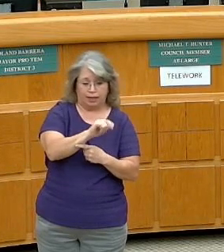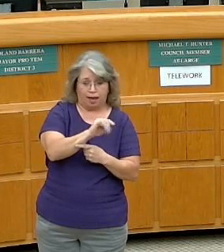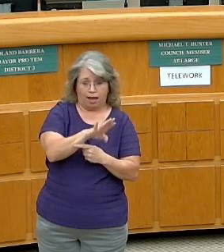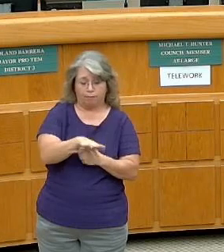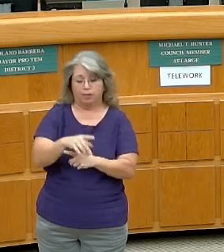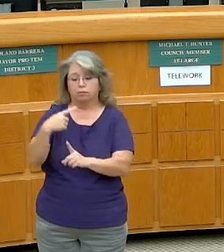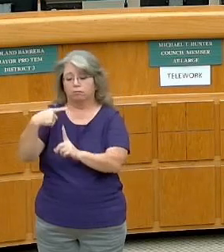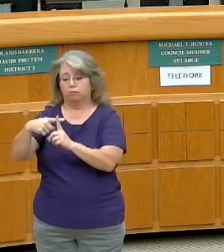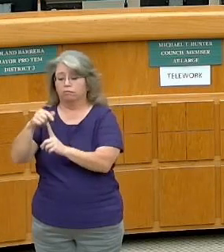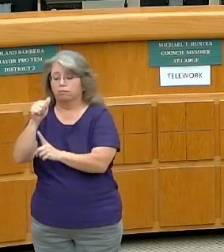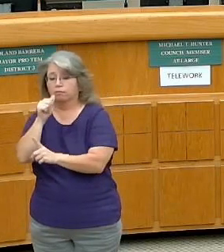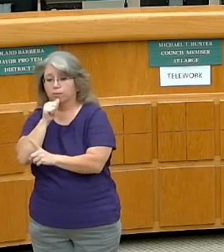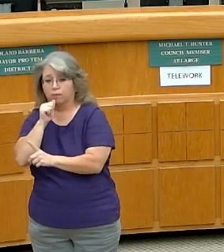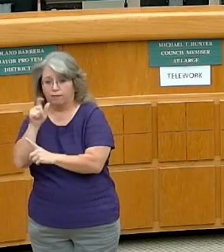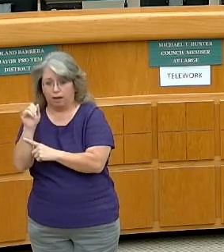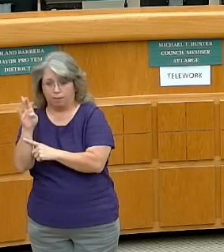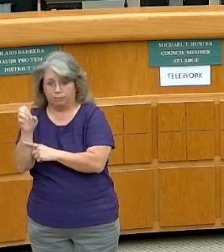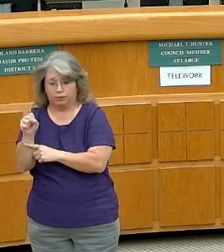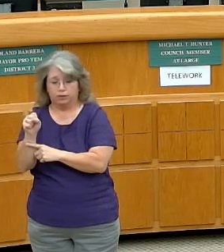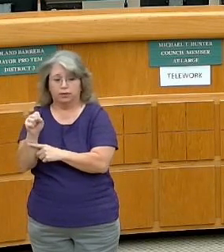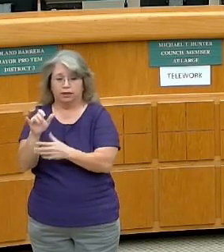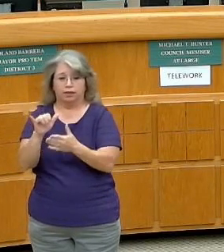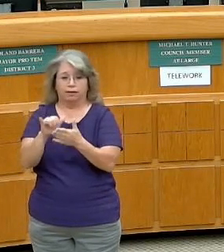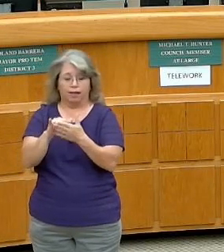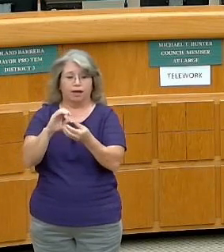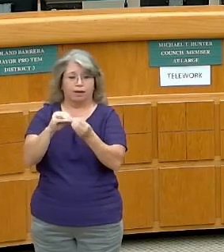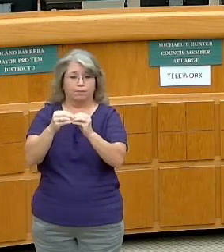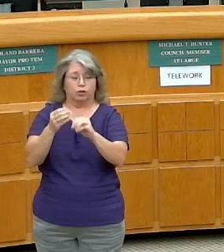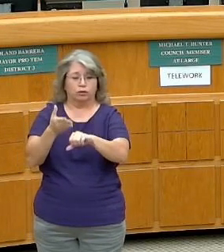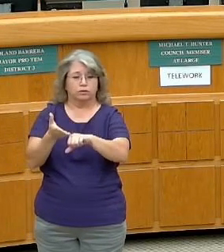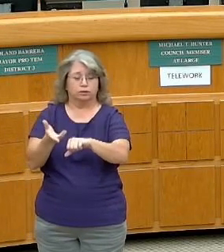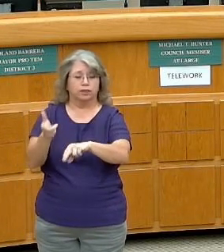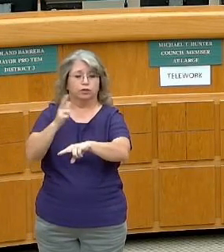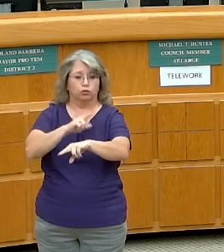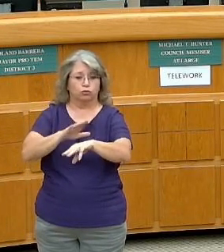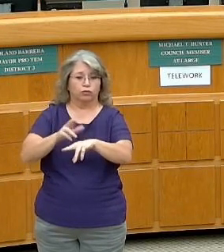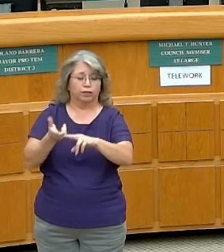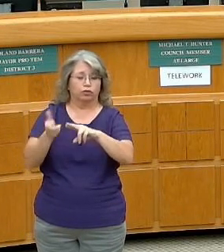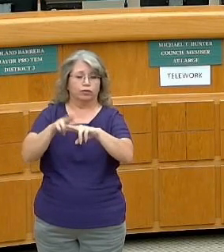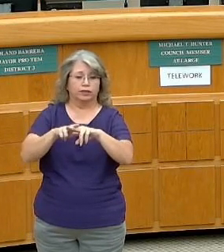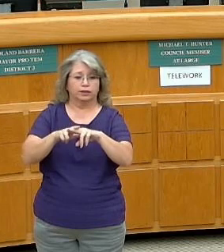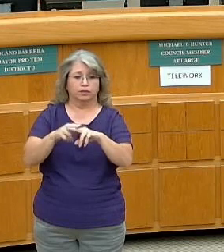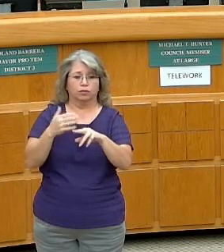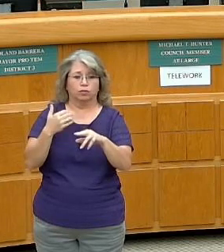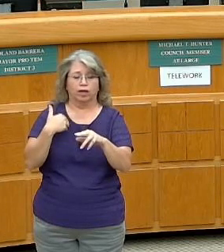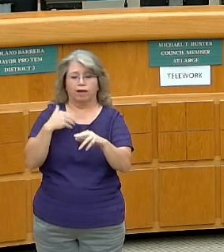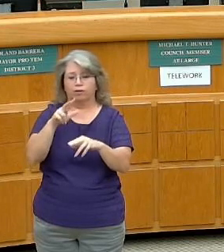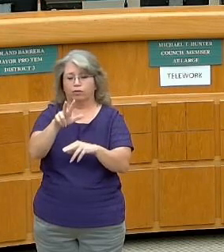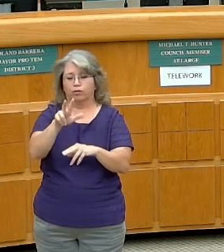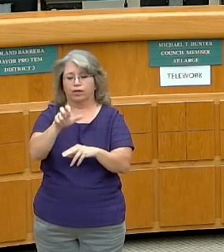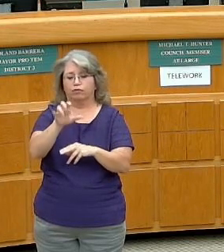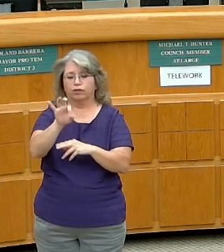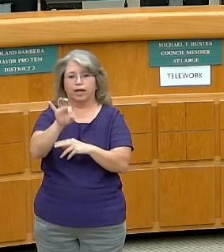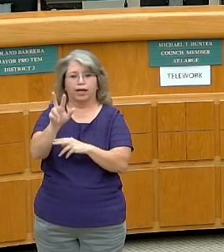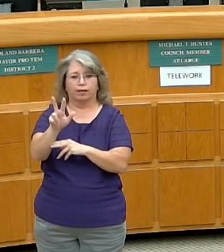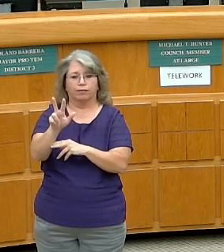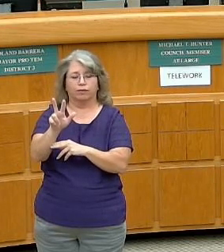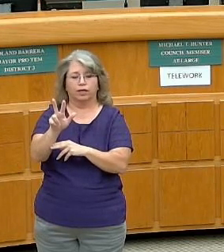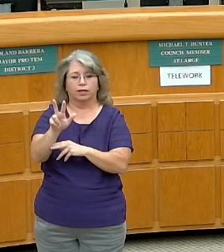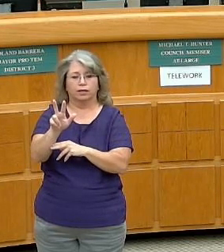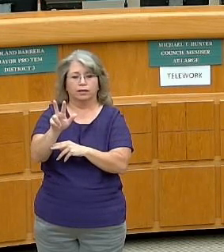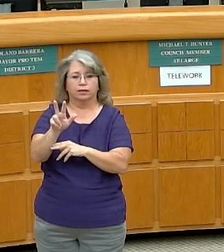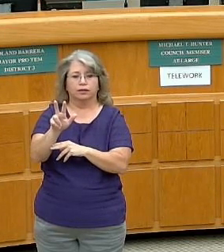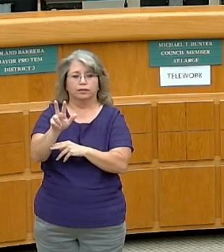increasing. We have a total of just under 400 today. 393 cases have been analyzed in the